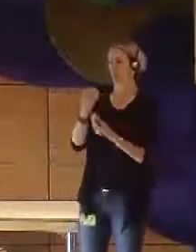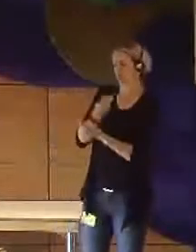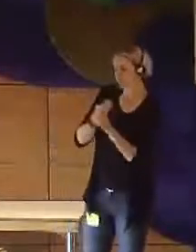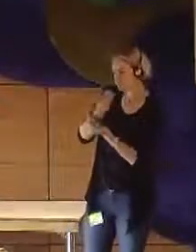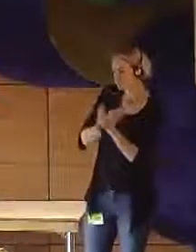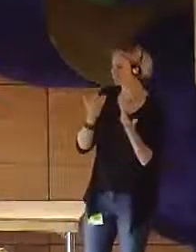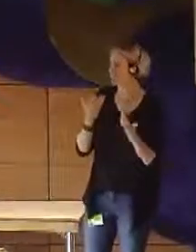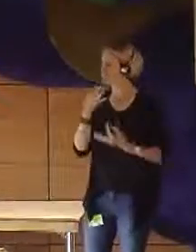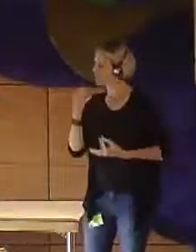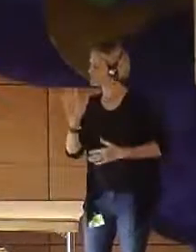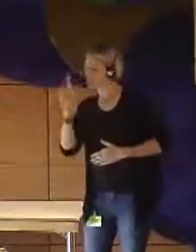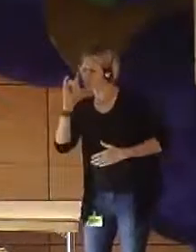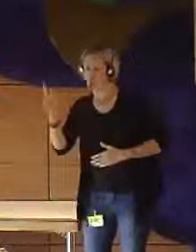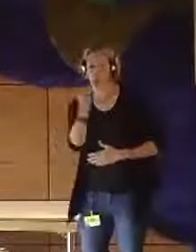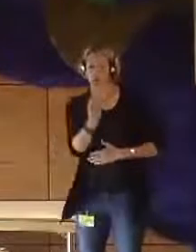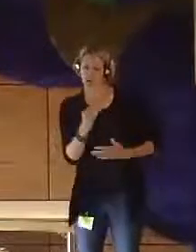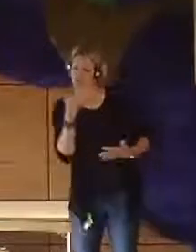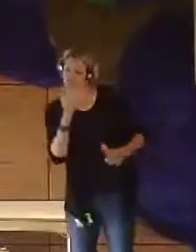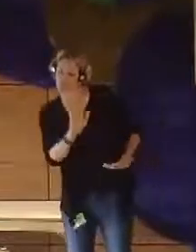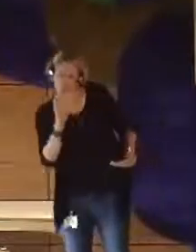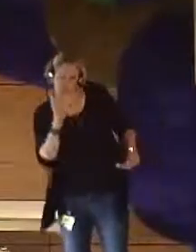would probably start sooner rather than later.